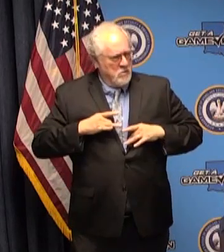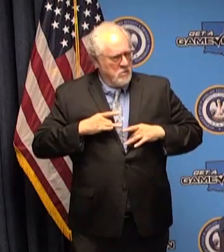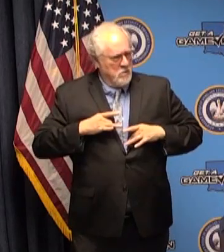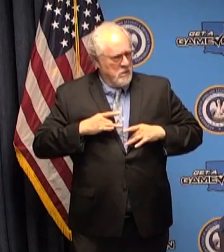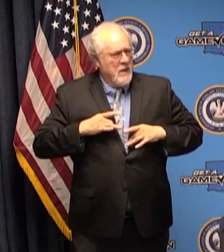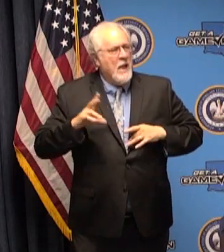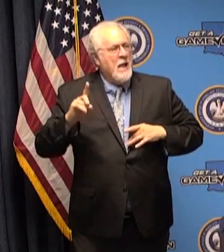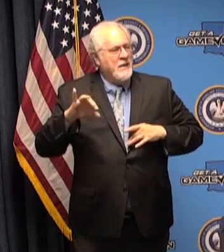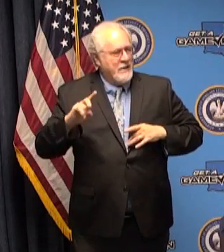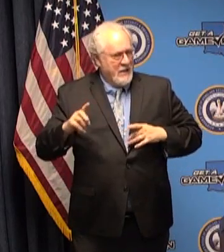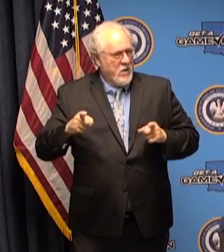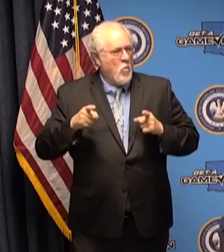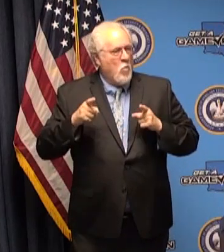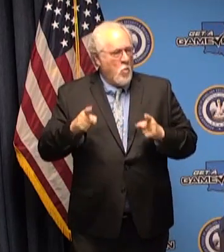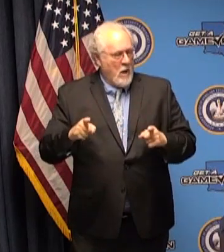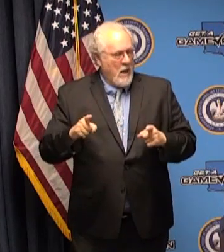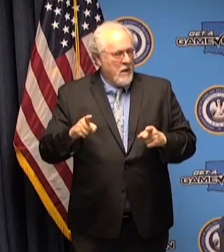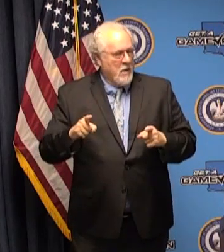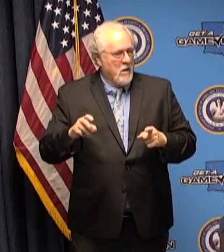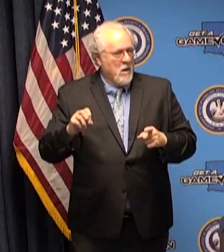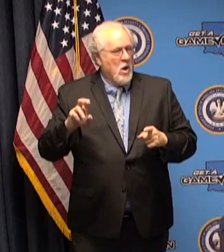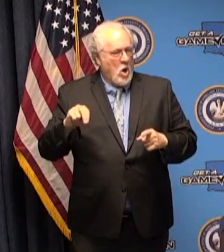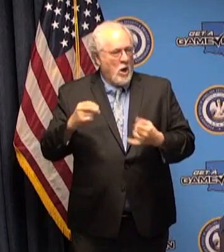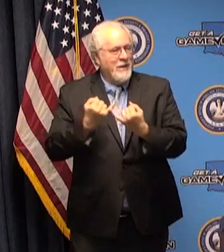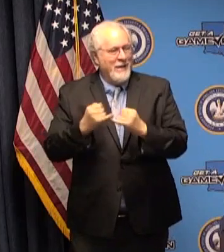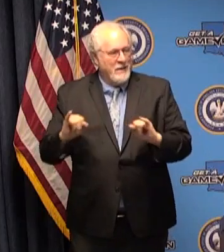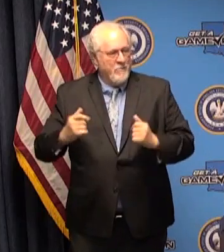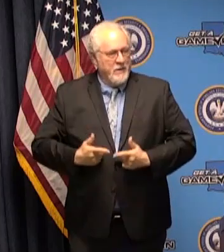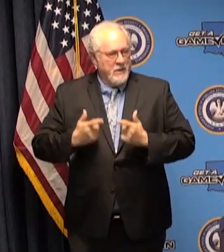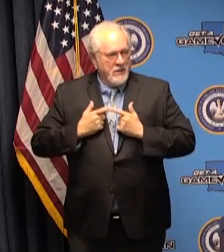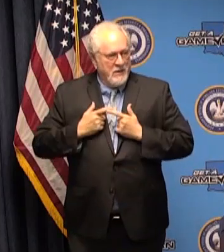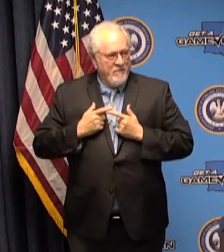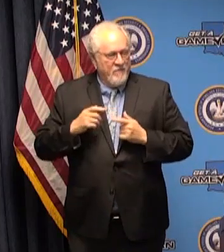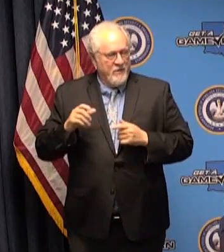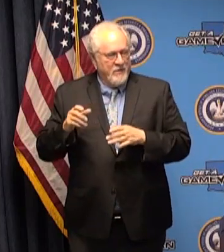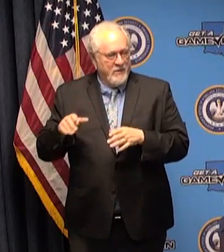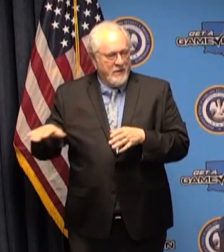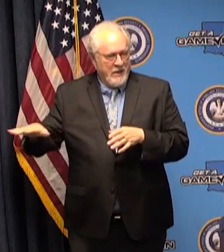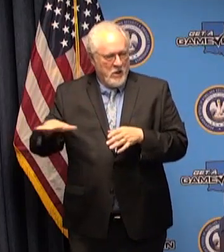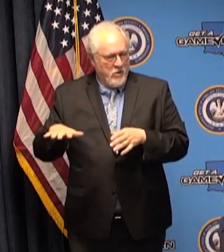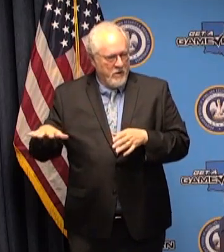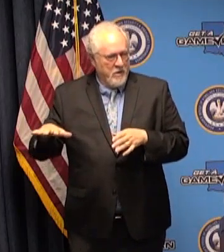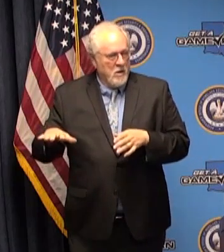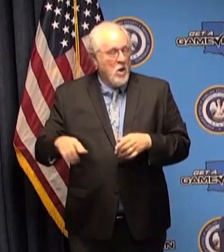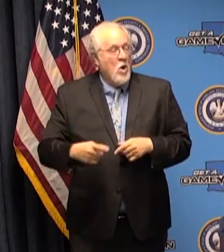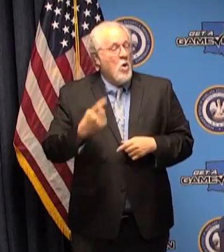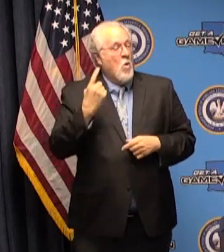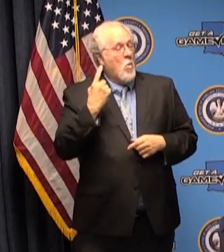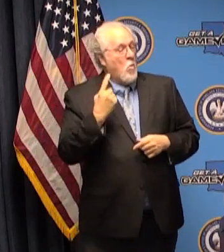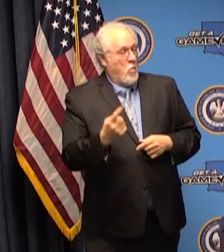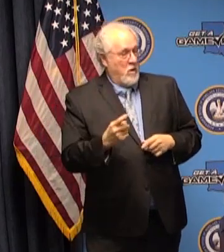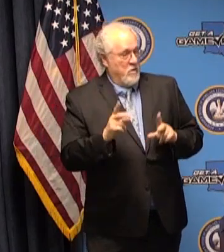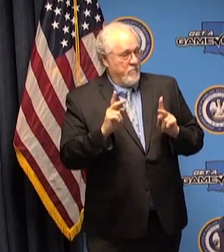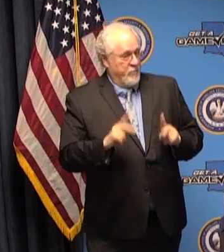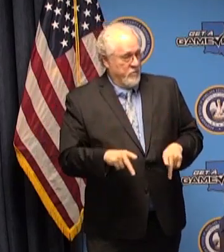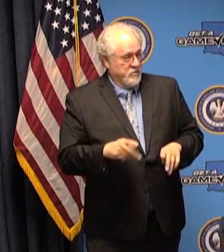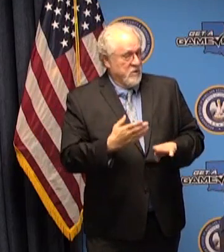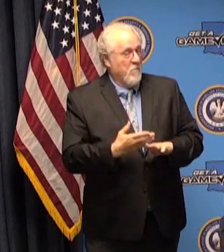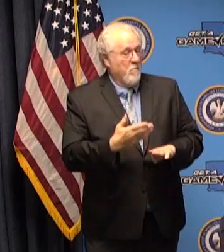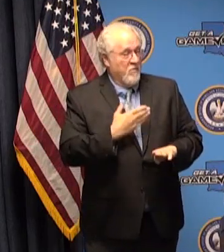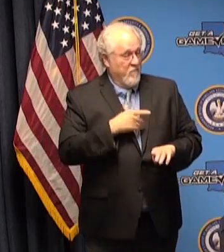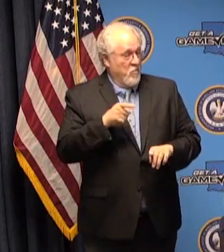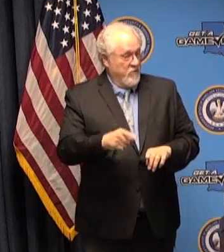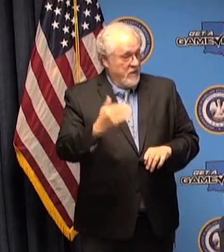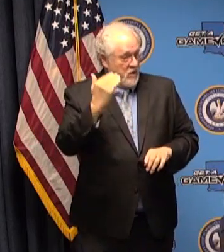the virus did so while they were on the independent living side of that facility. One of those individuals, before